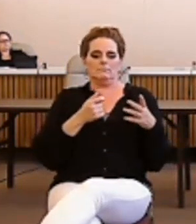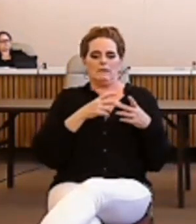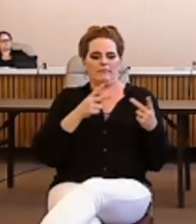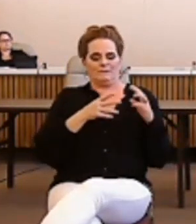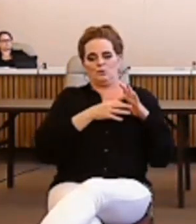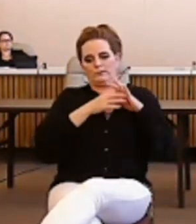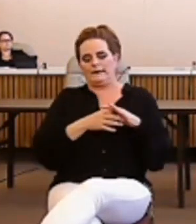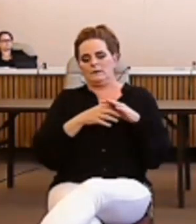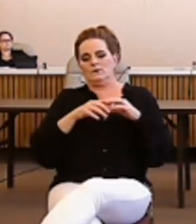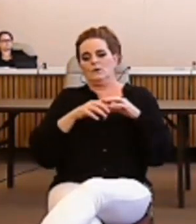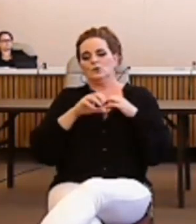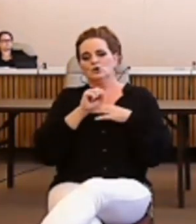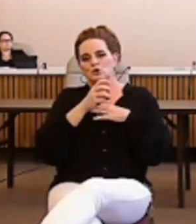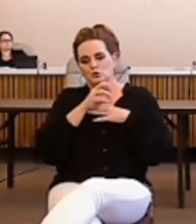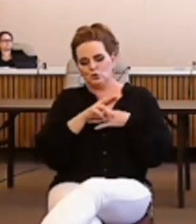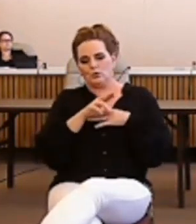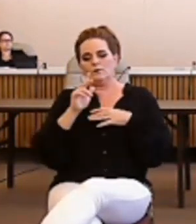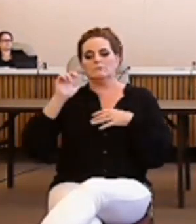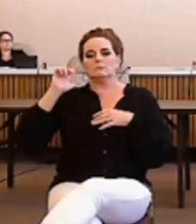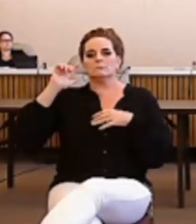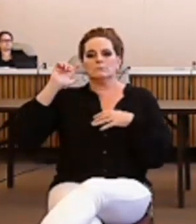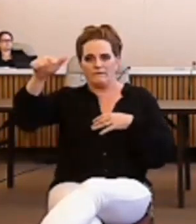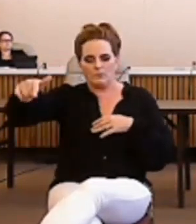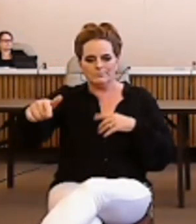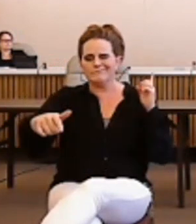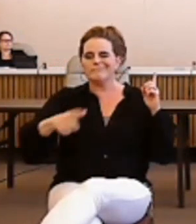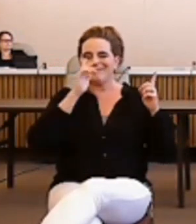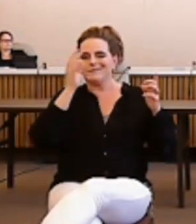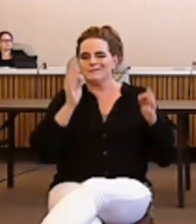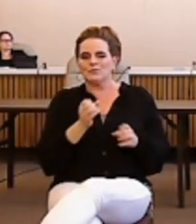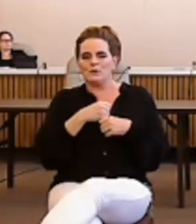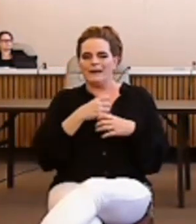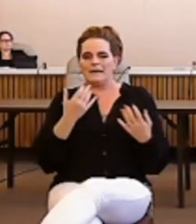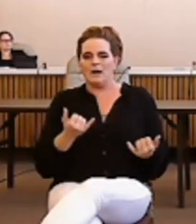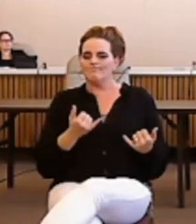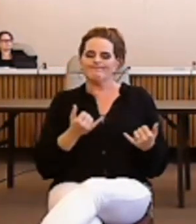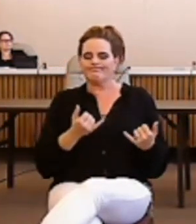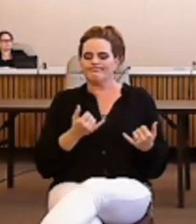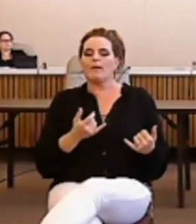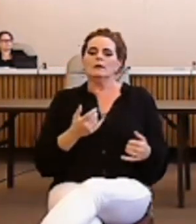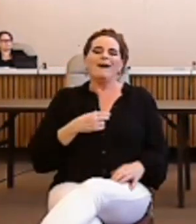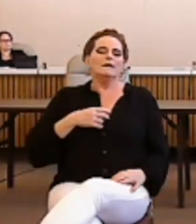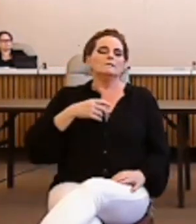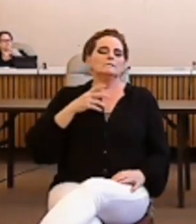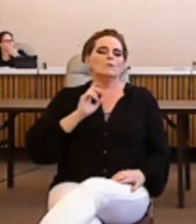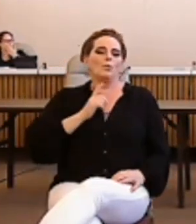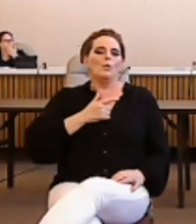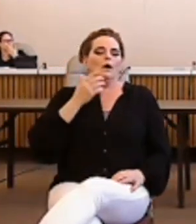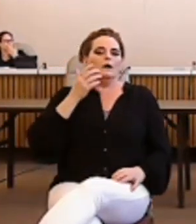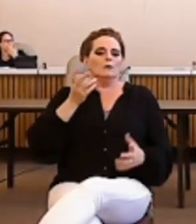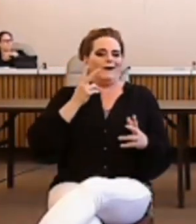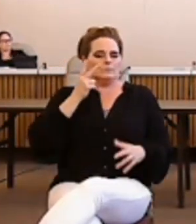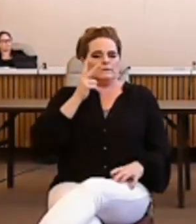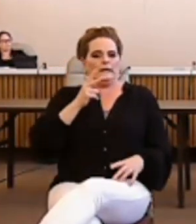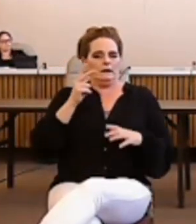the future. That decision doesn't have to be made now, but we'll want to see those plans. I don't remember if